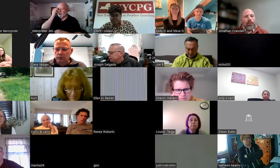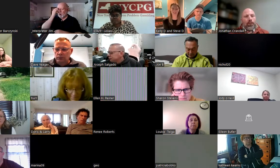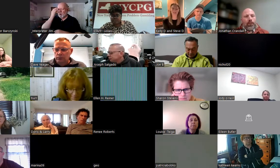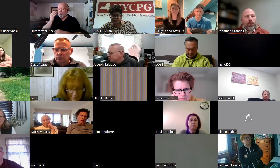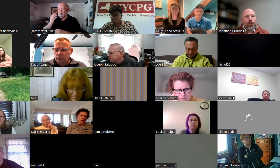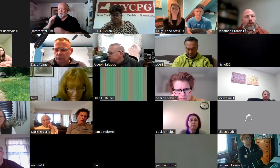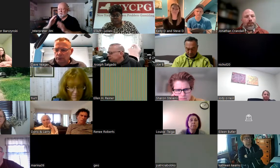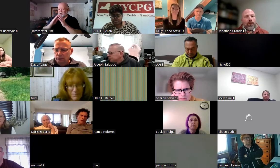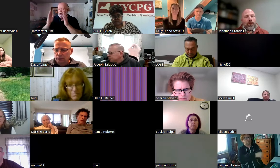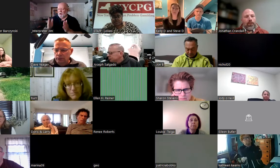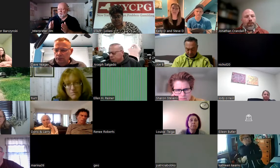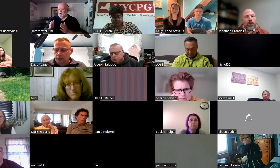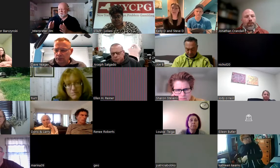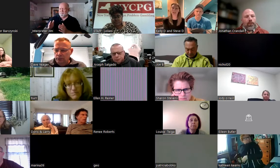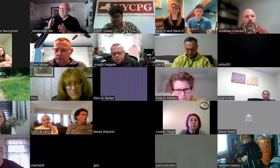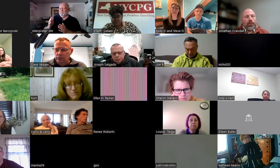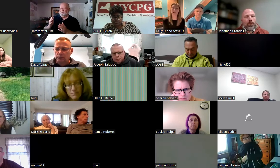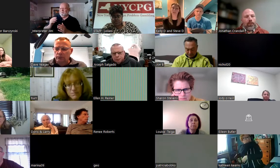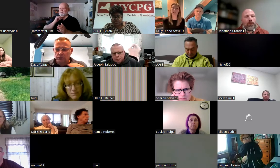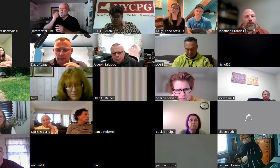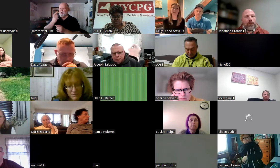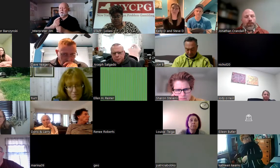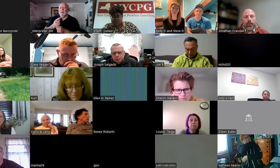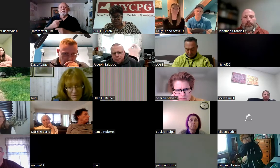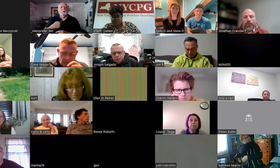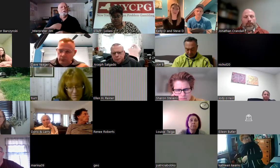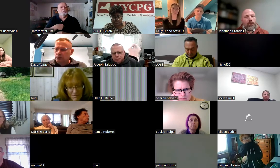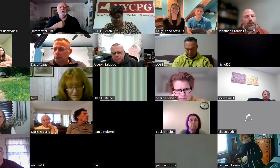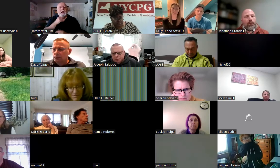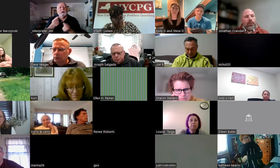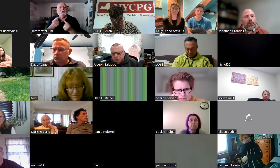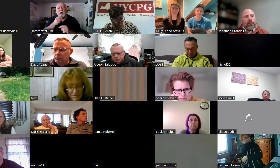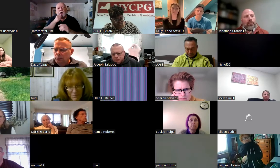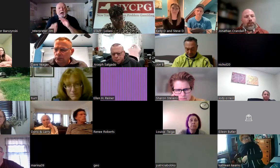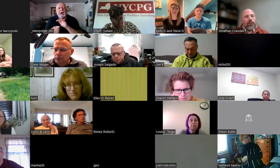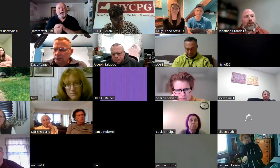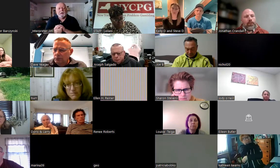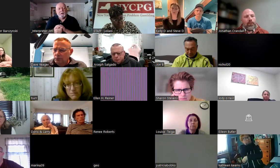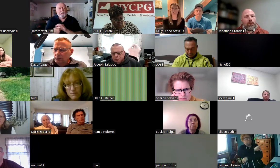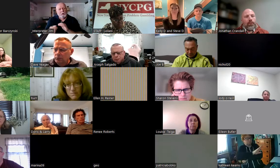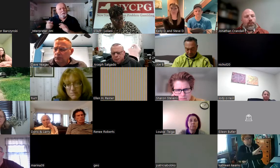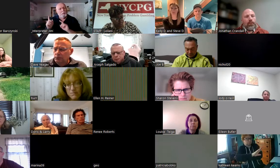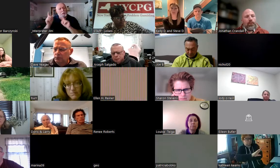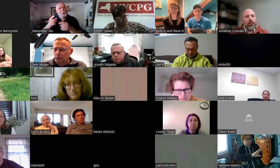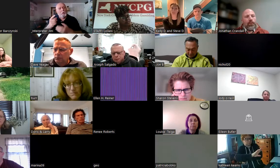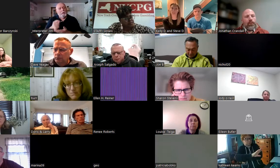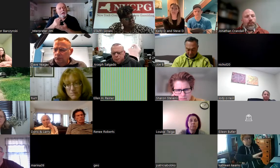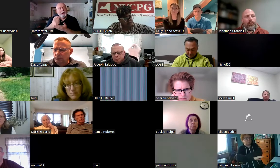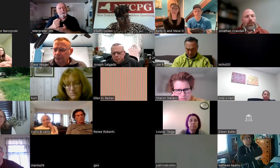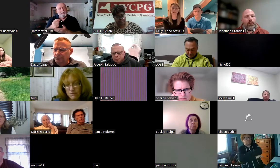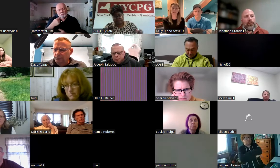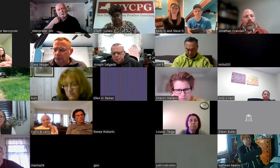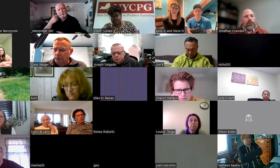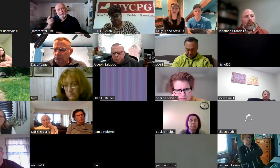right. But we don't try to hide it right now. Like, they know that we both go to therapy. We always tell them that we go to therapy to talk about our